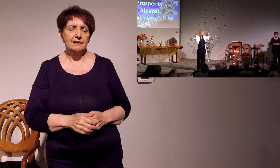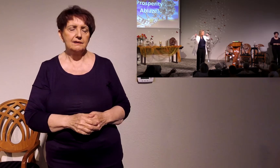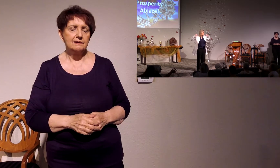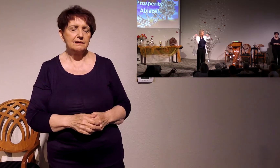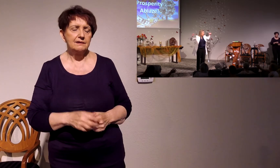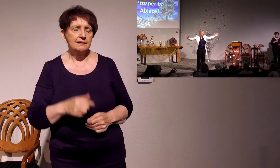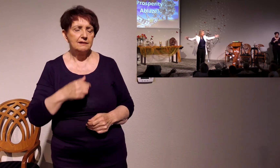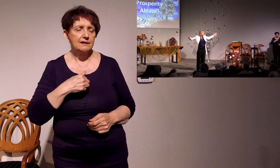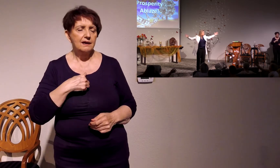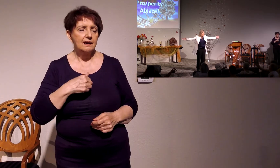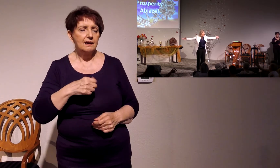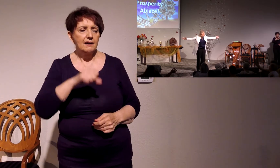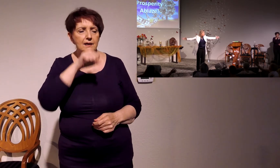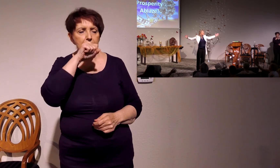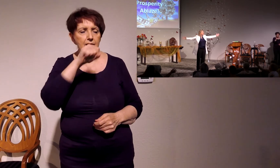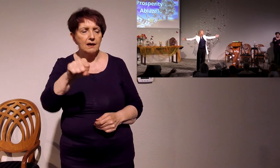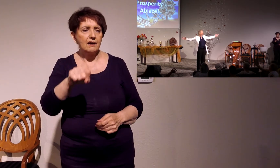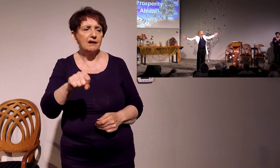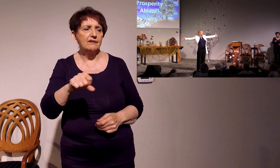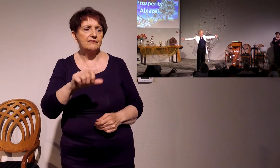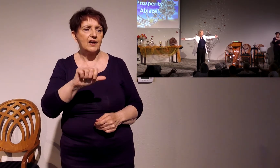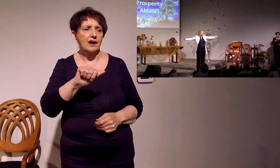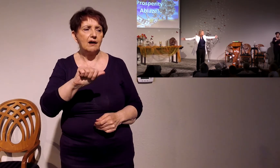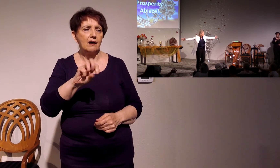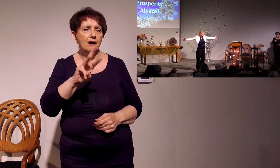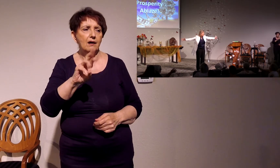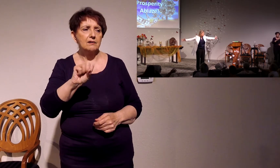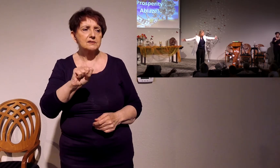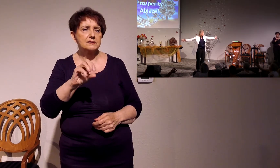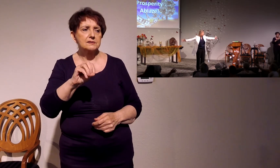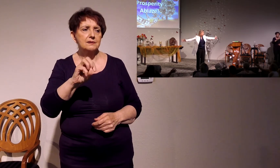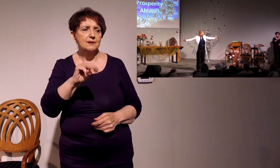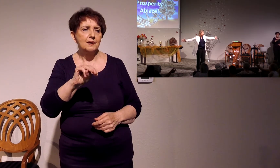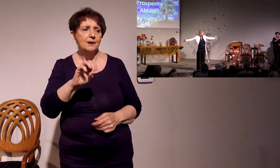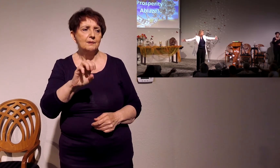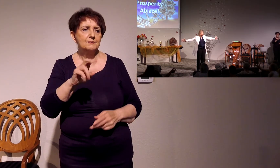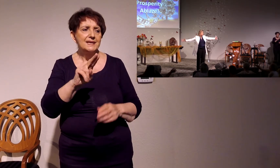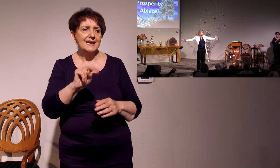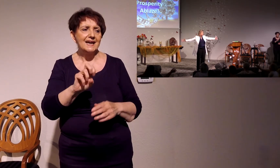I love the awesomeness of God as money.